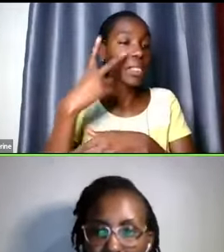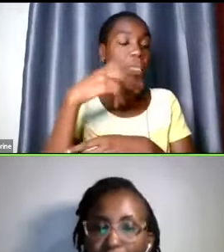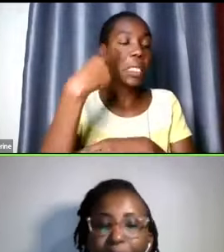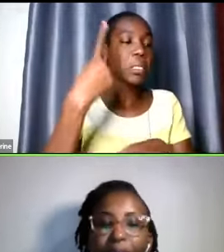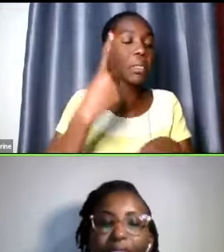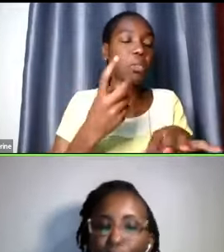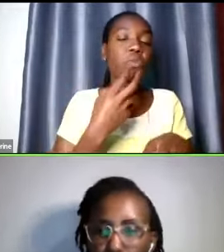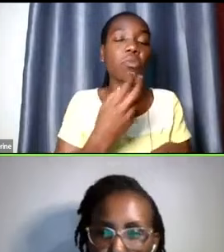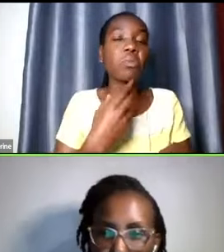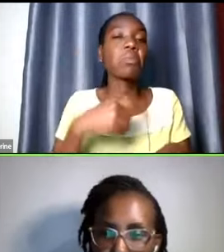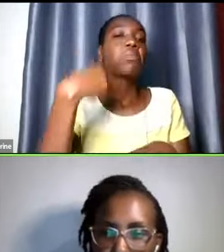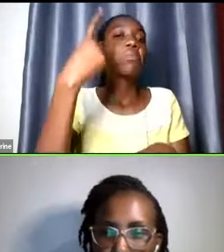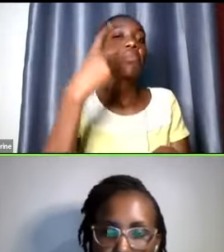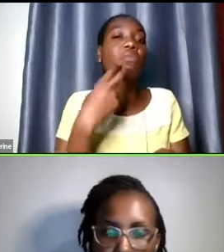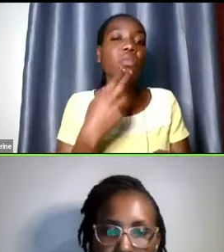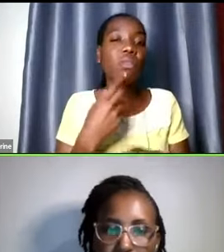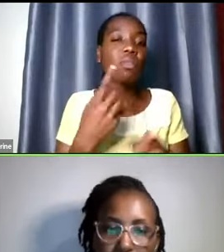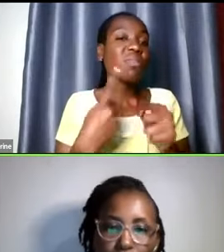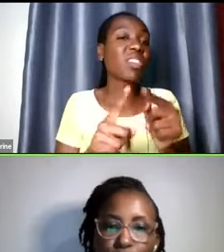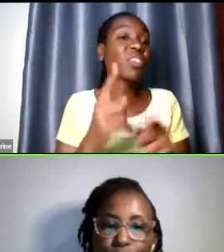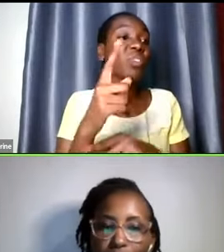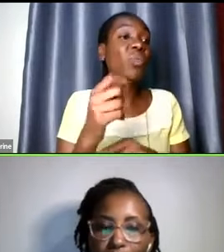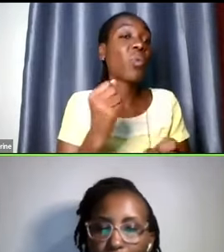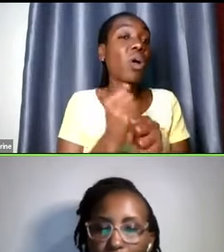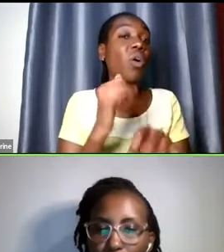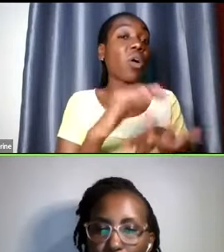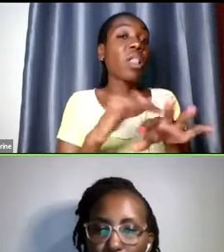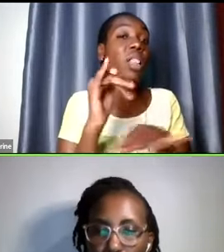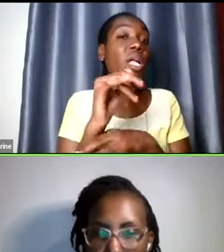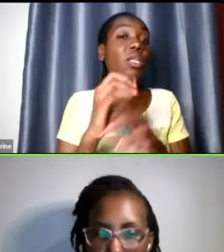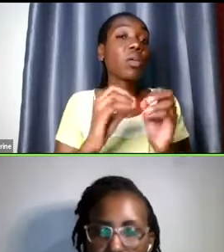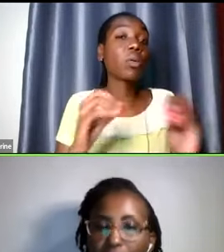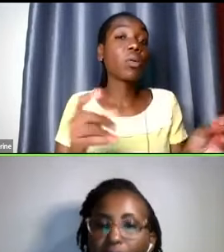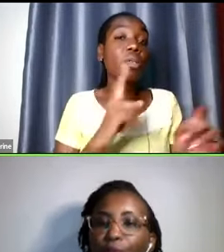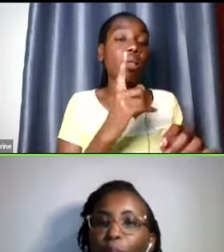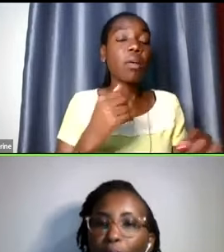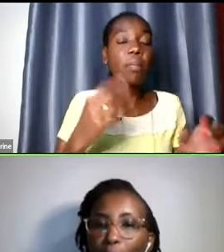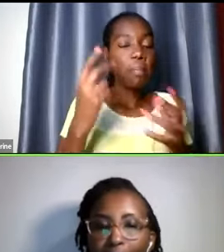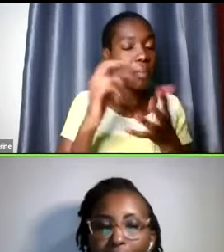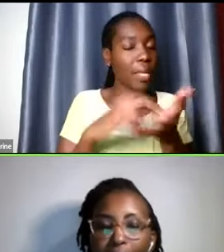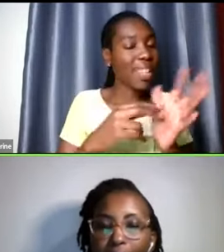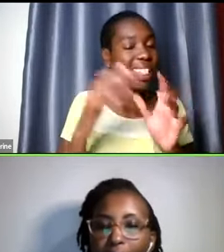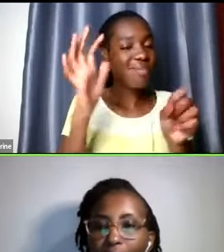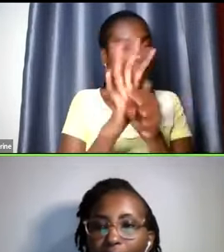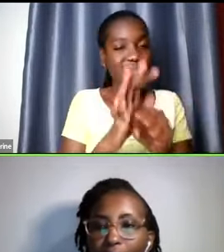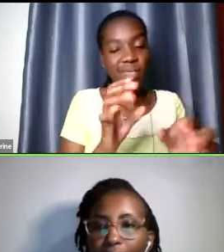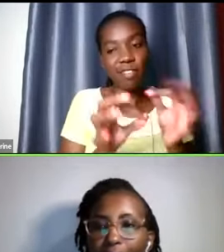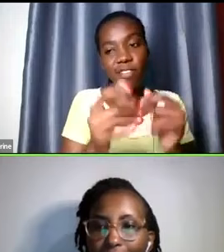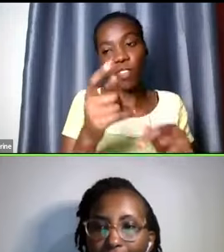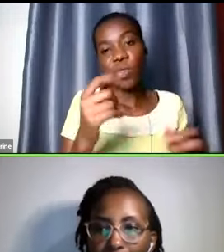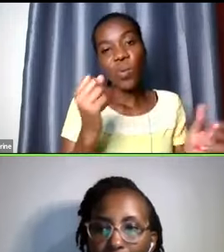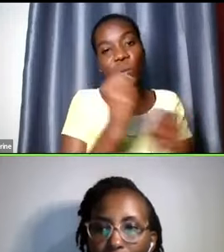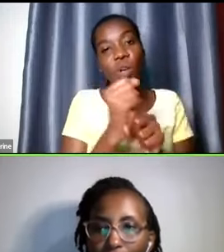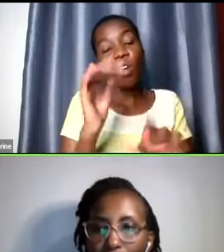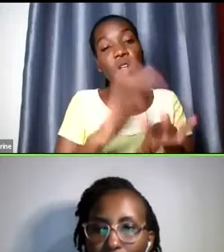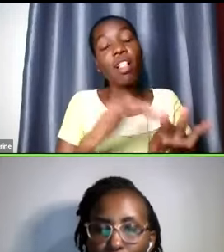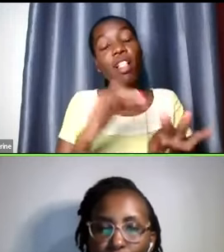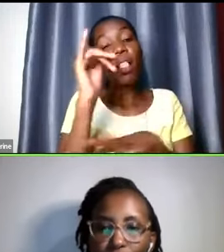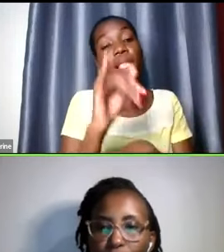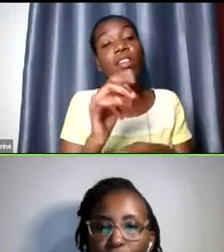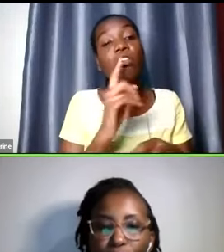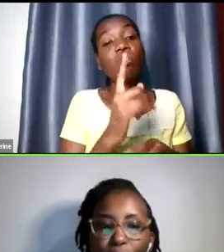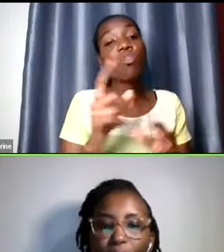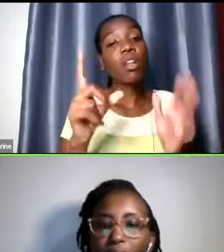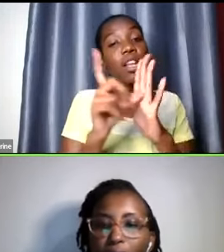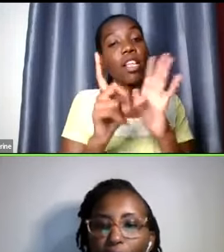Tuesday and that, and you don't implement anything. It would really mean a lot to us if you implemented the learning or the lessons